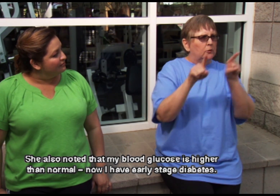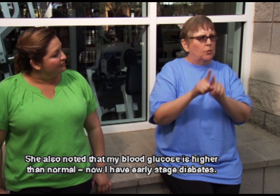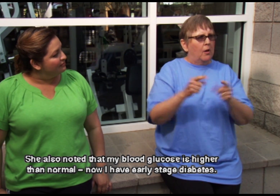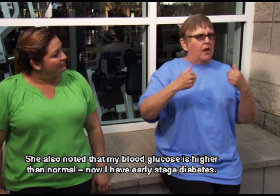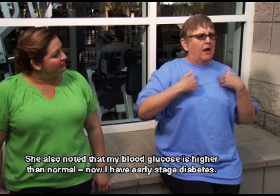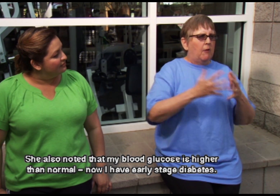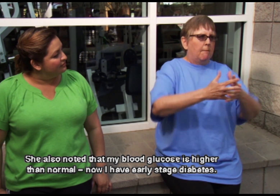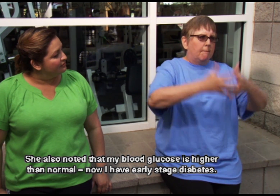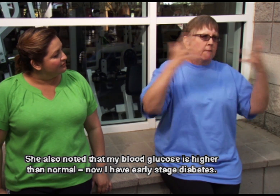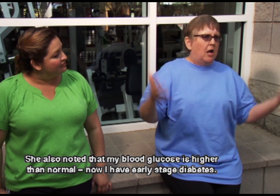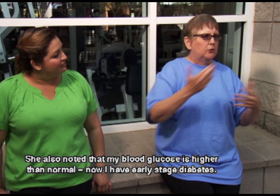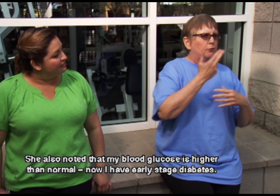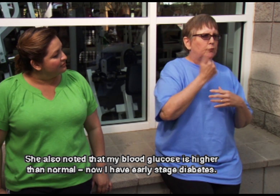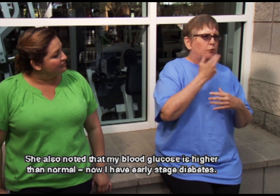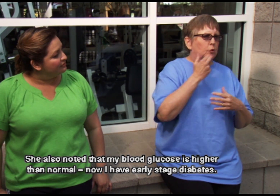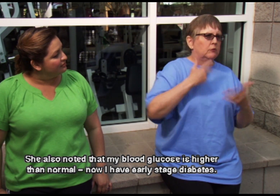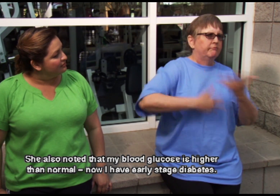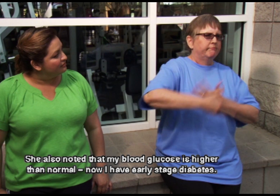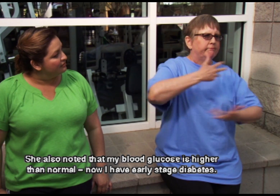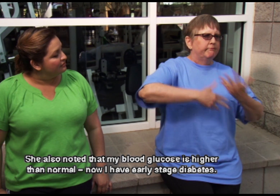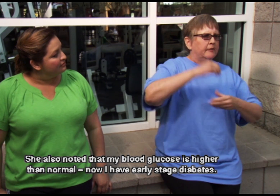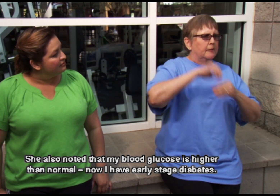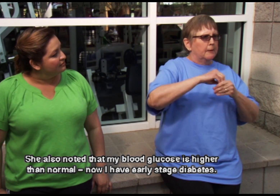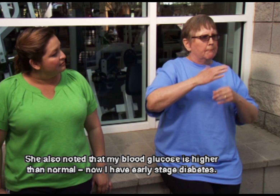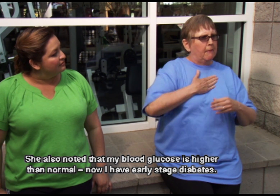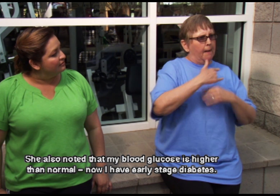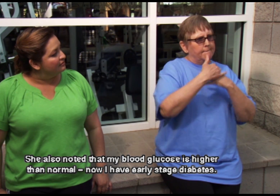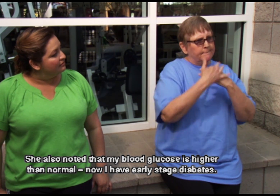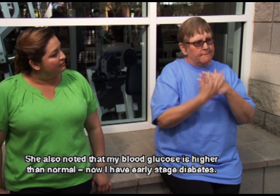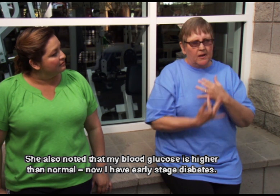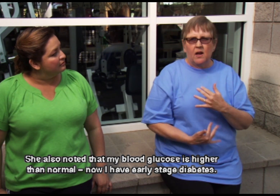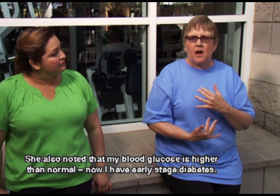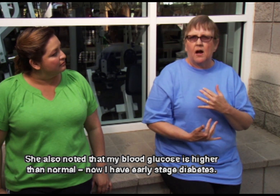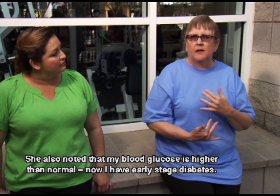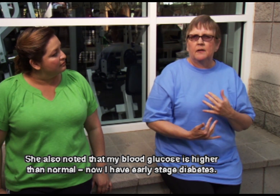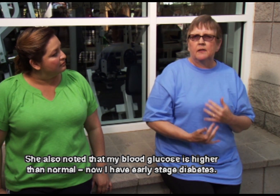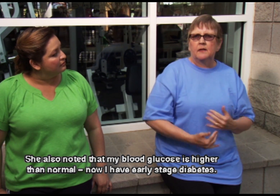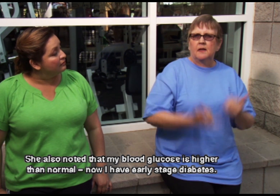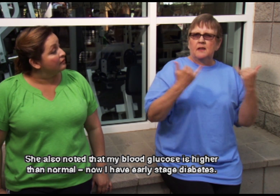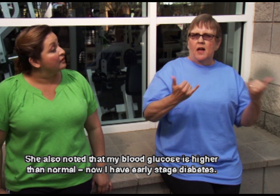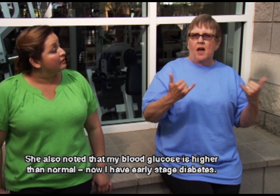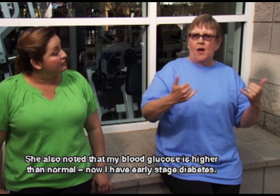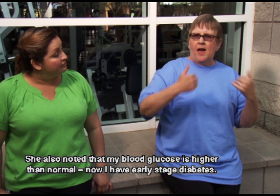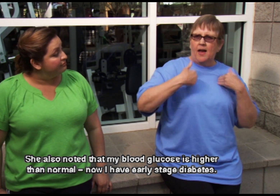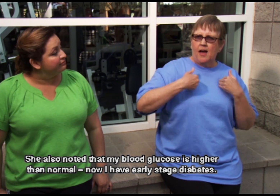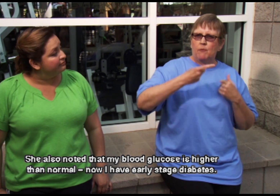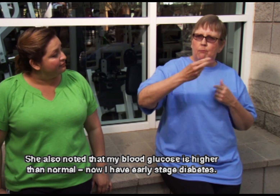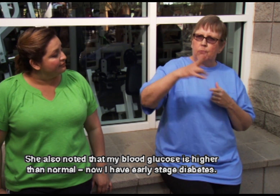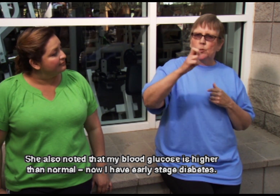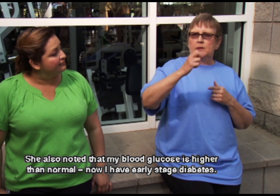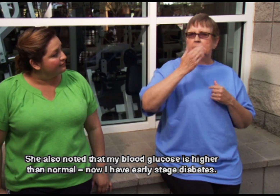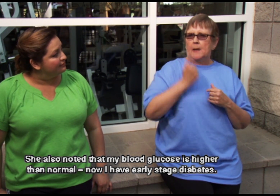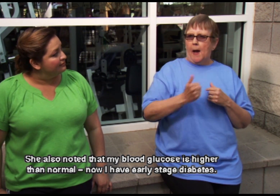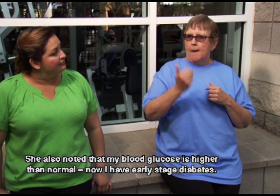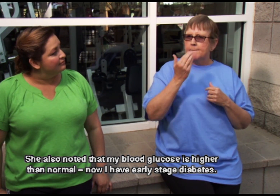She also noted that my blood glucose is higher than normal. Now I have early stage diabetes.